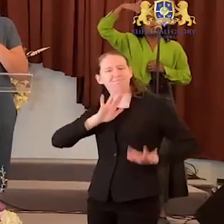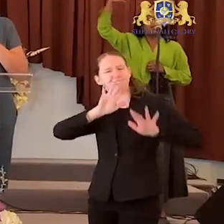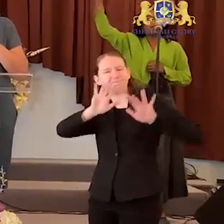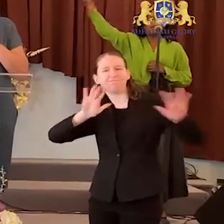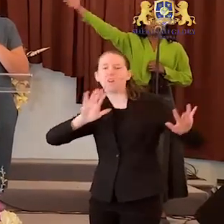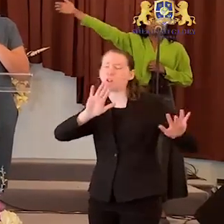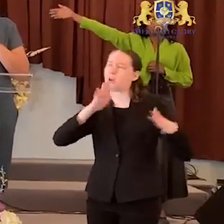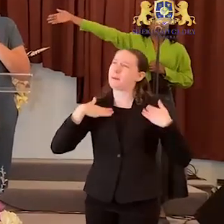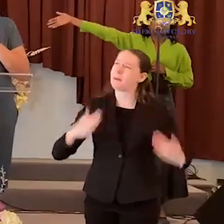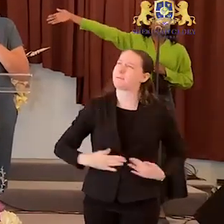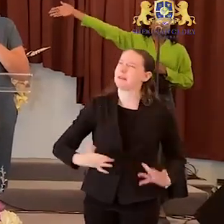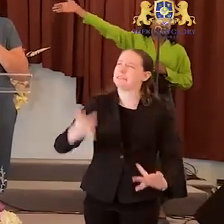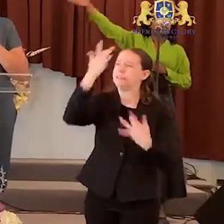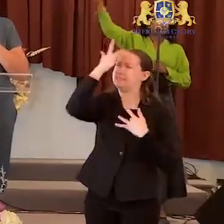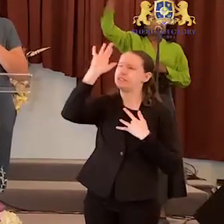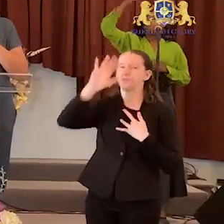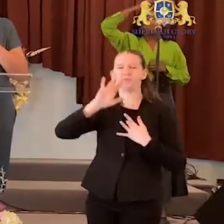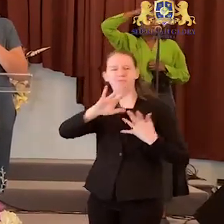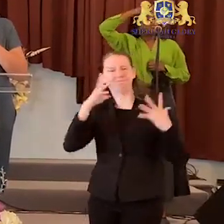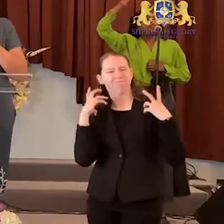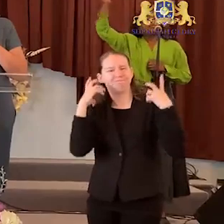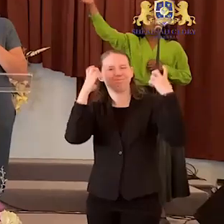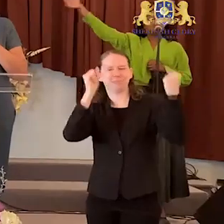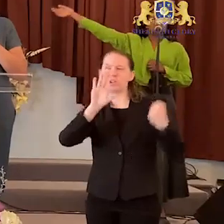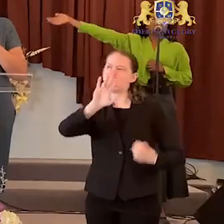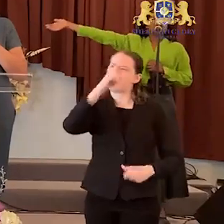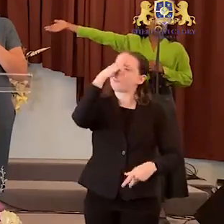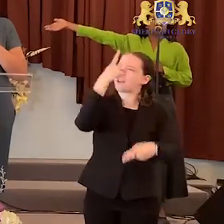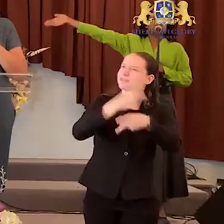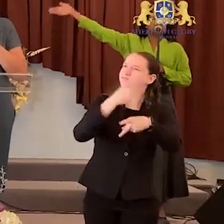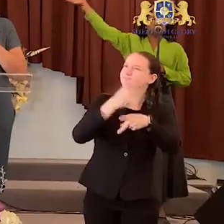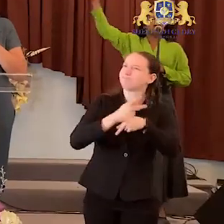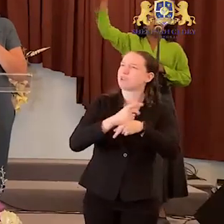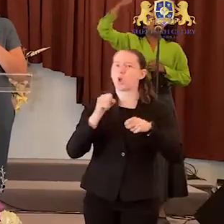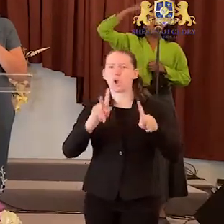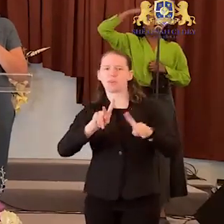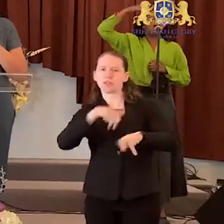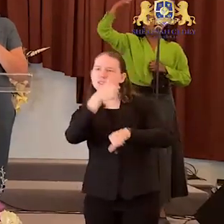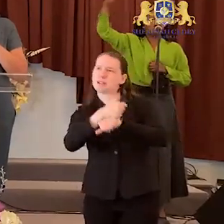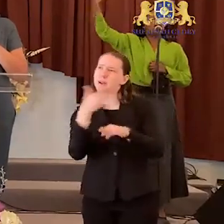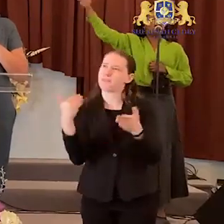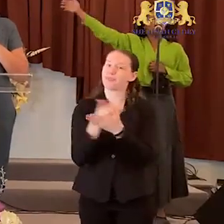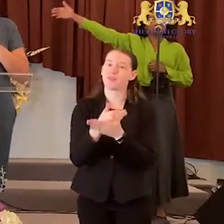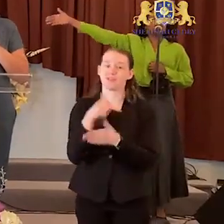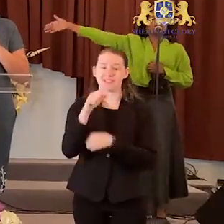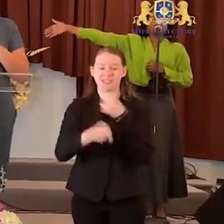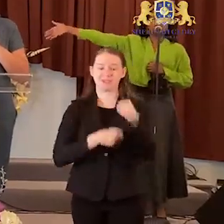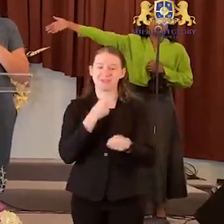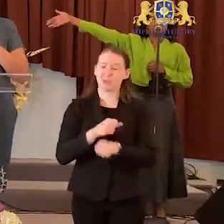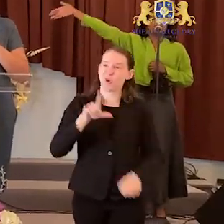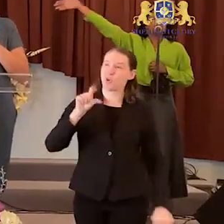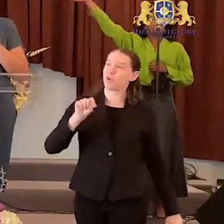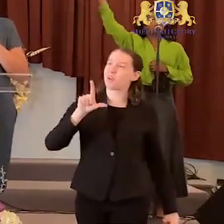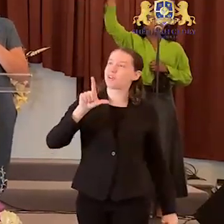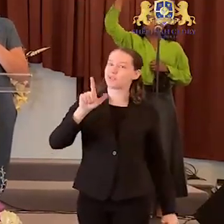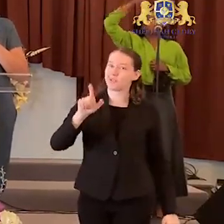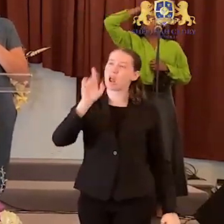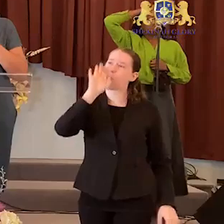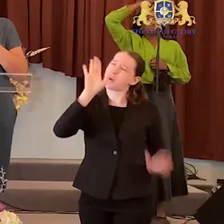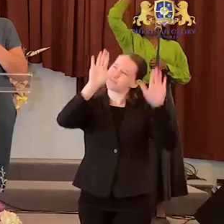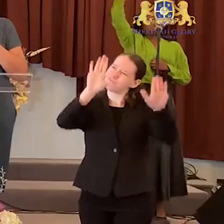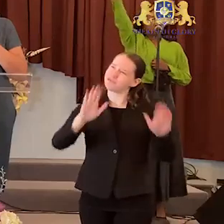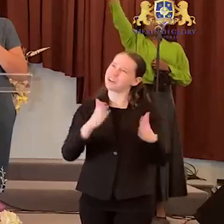Touch minds, God. Continue to open doors, oh God. 2021 is going to be a year of greatness, God. We